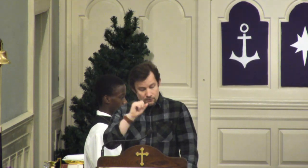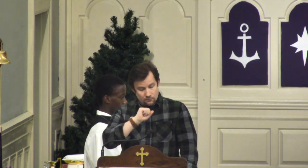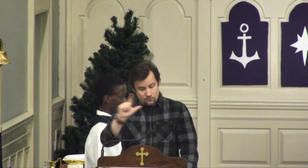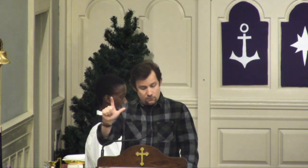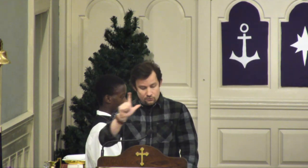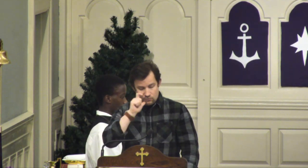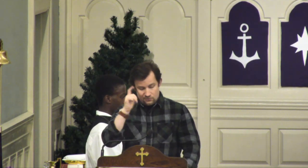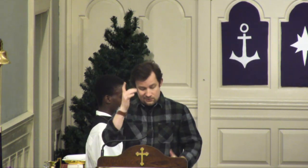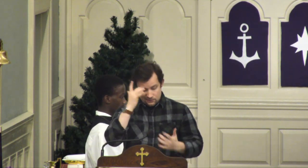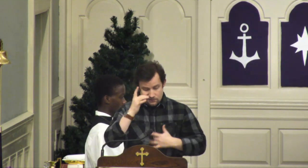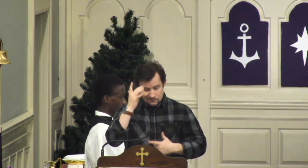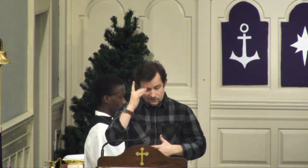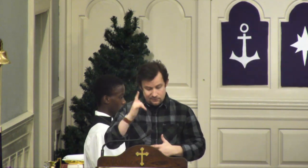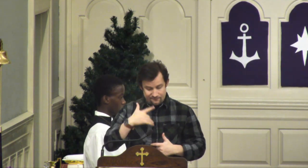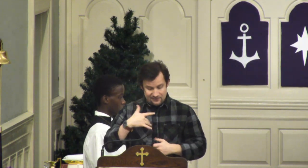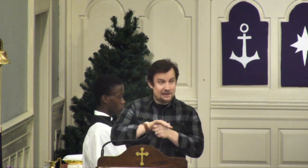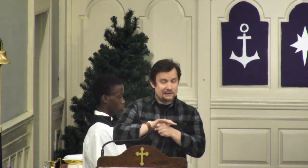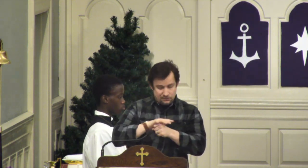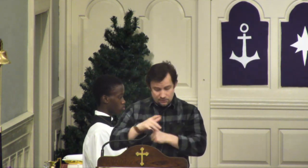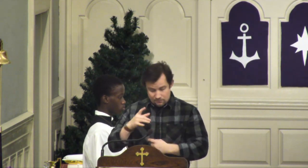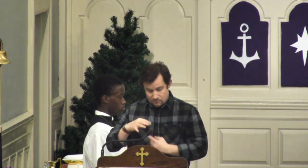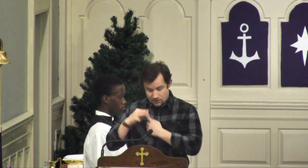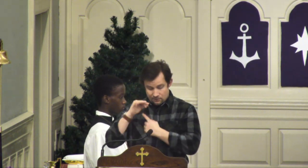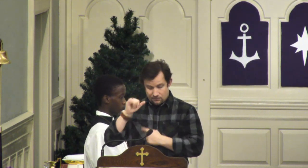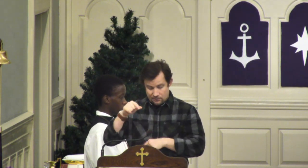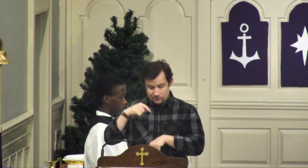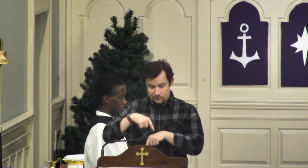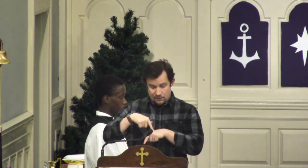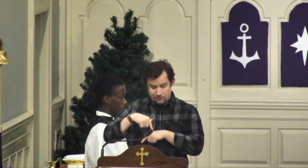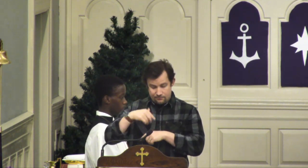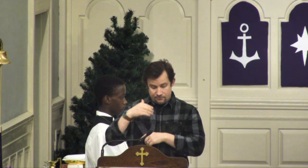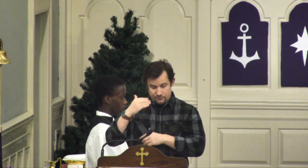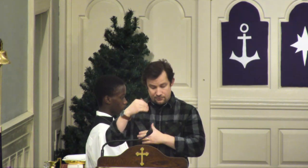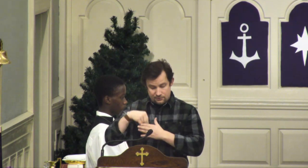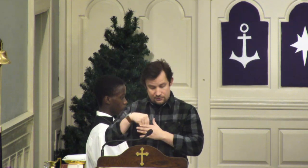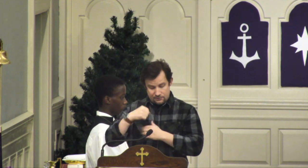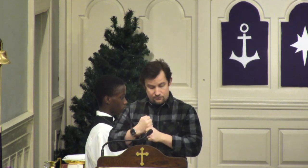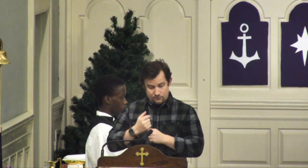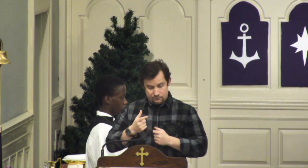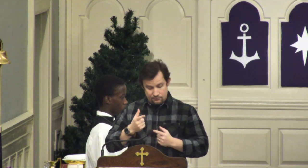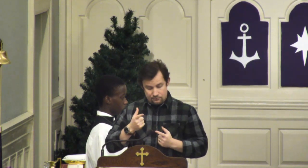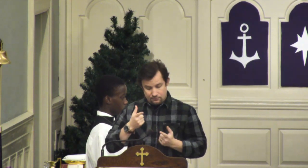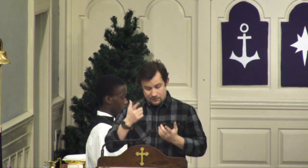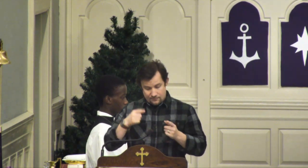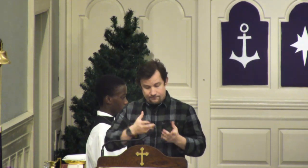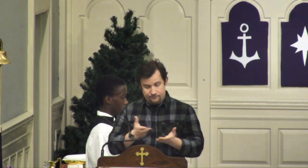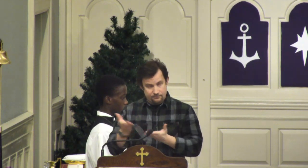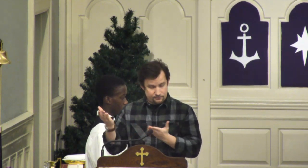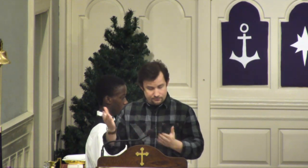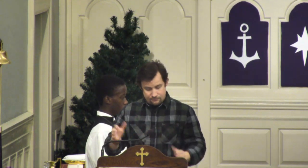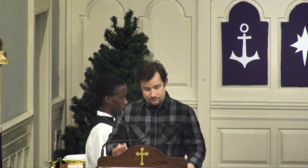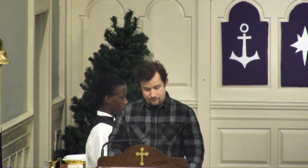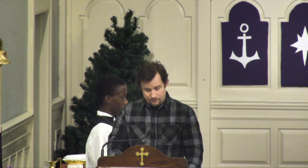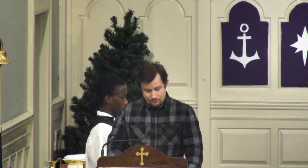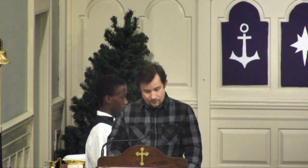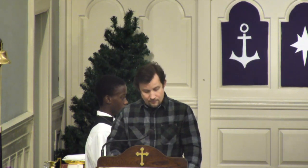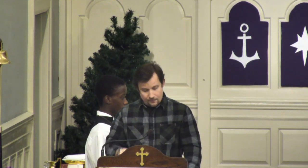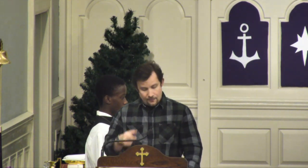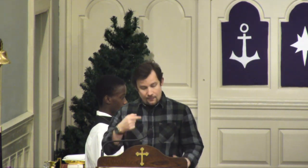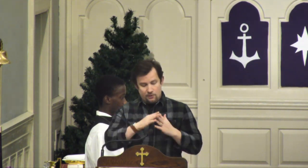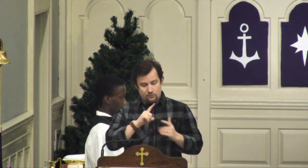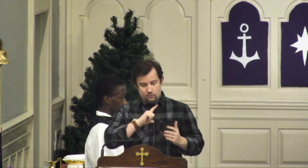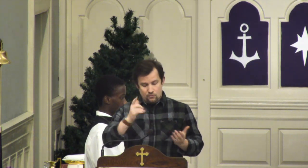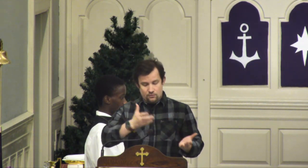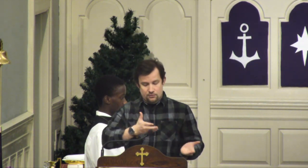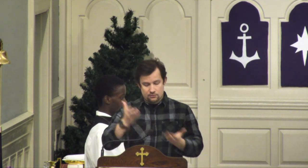For all who are sick and in distress in any way, especially those listed in the bulletin,